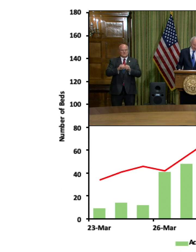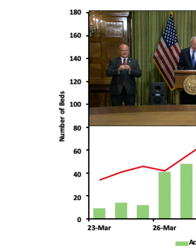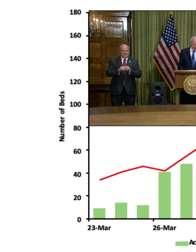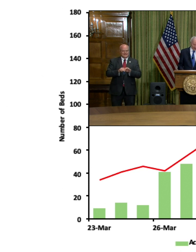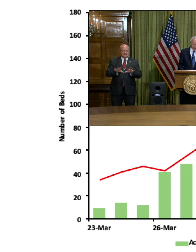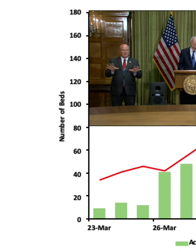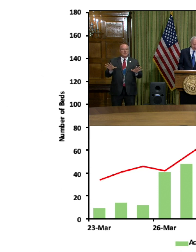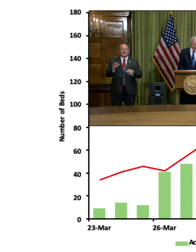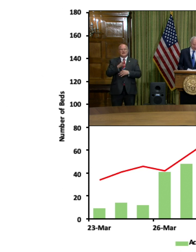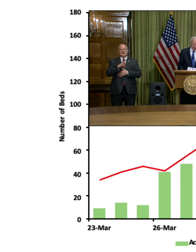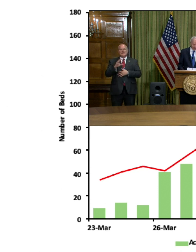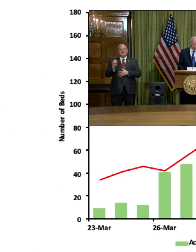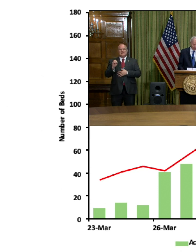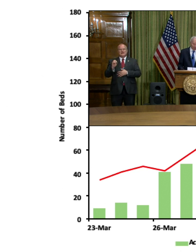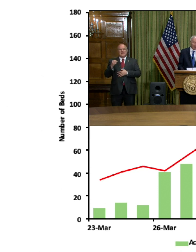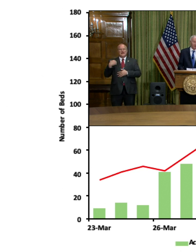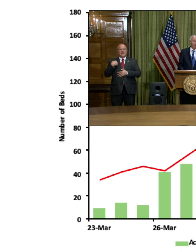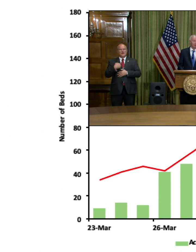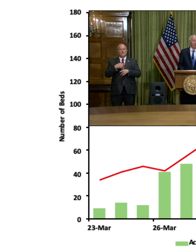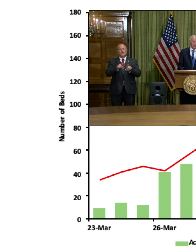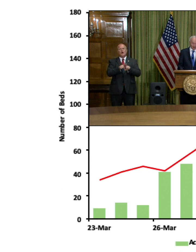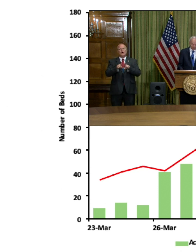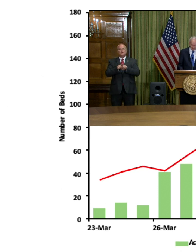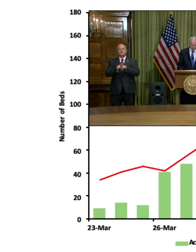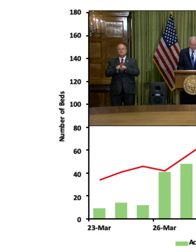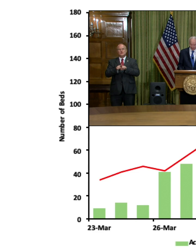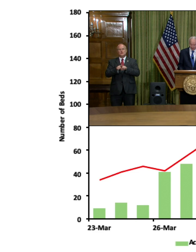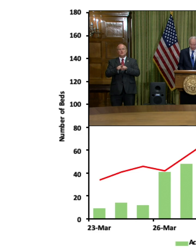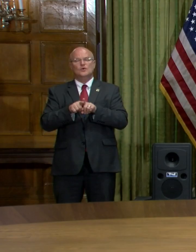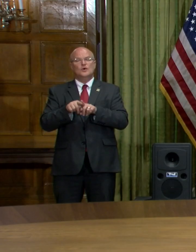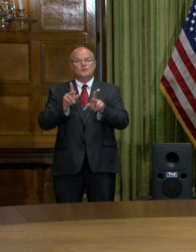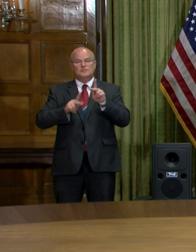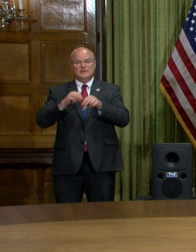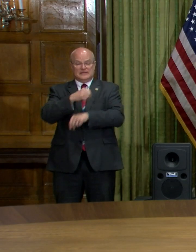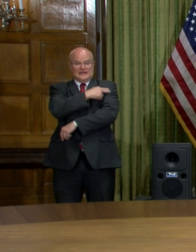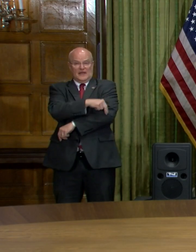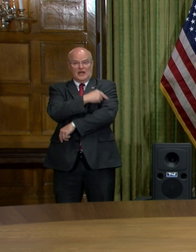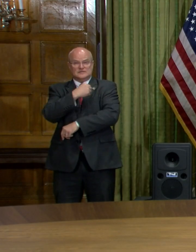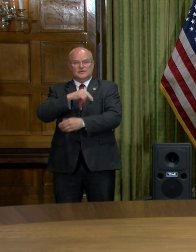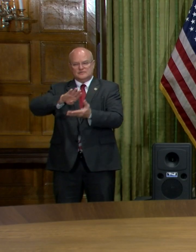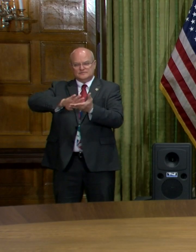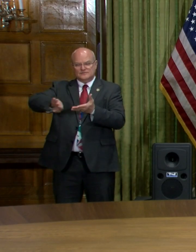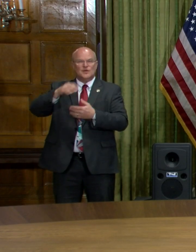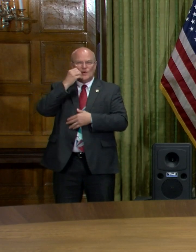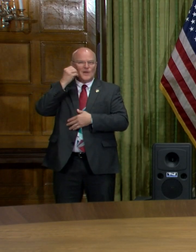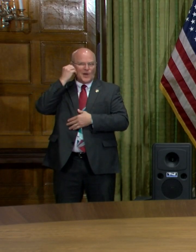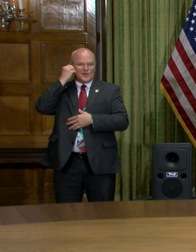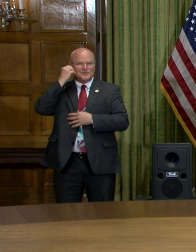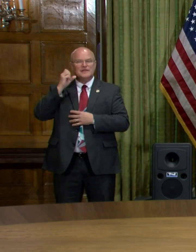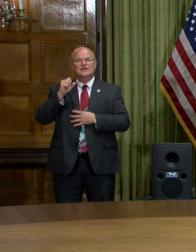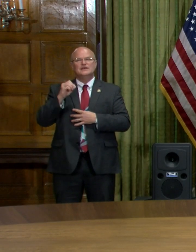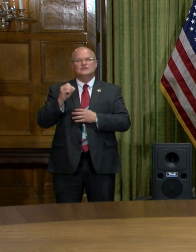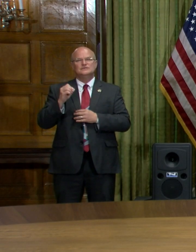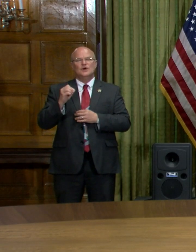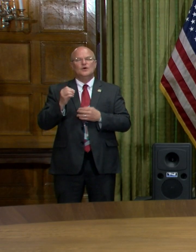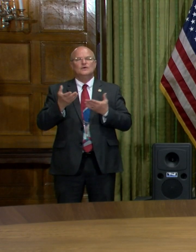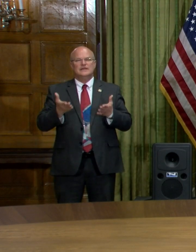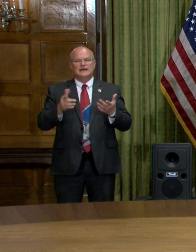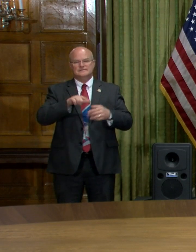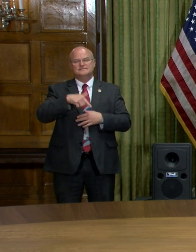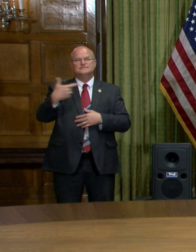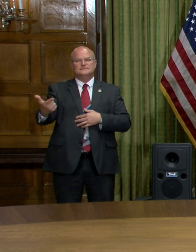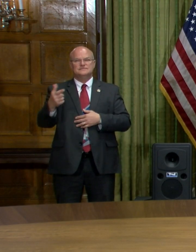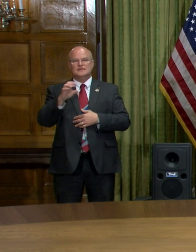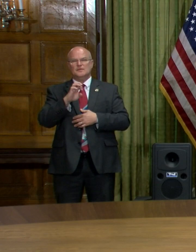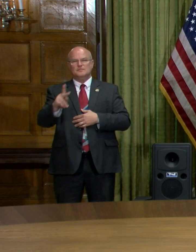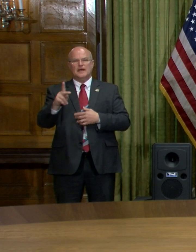spread and we're also releasing people from the hospital. And so with that, let me turn this